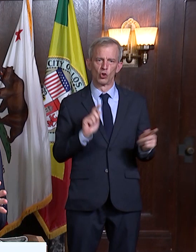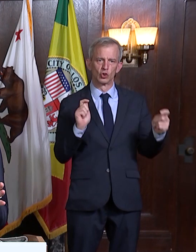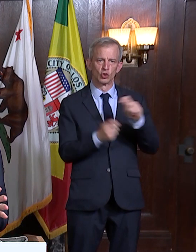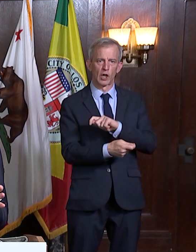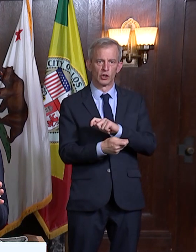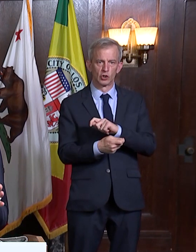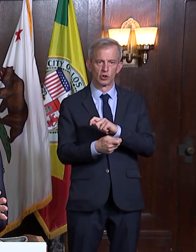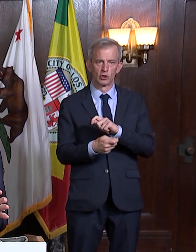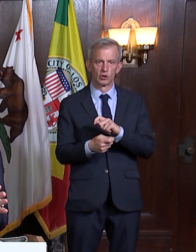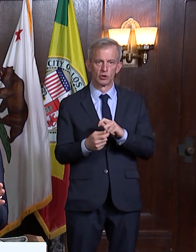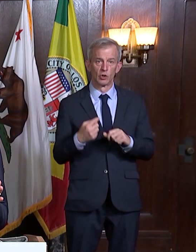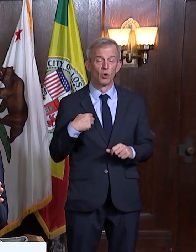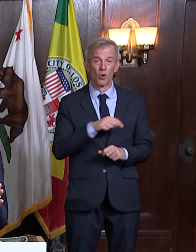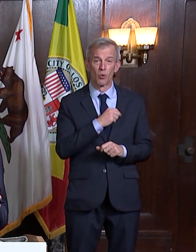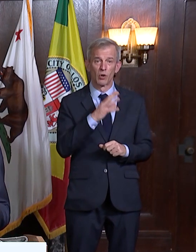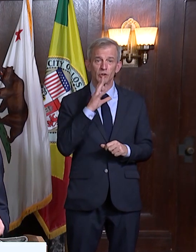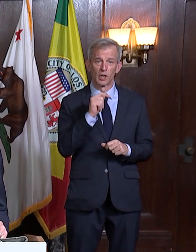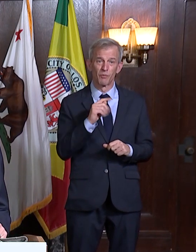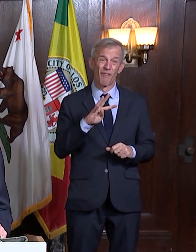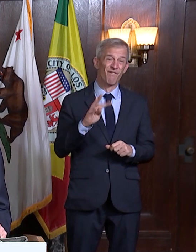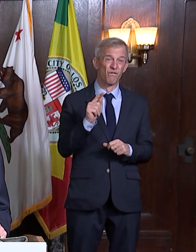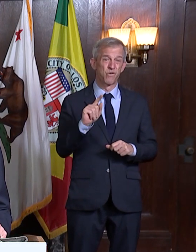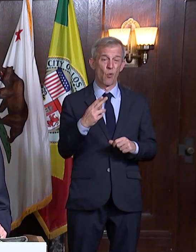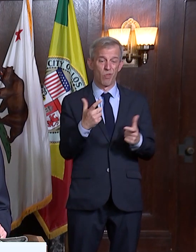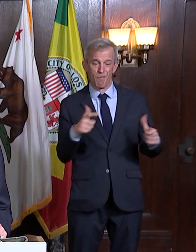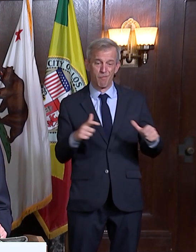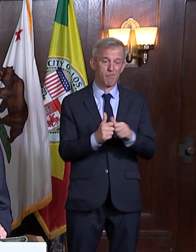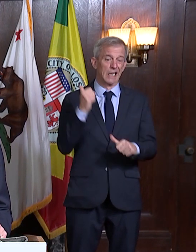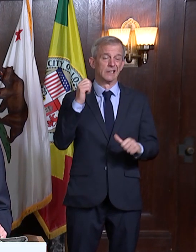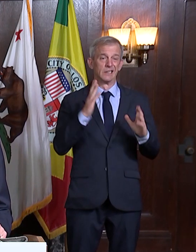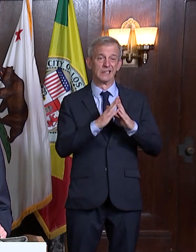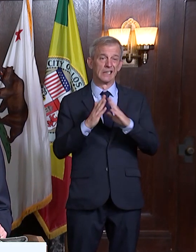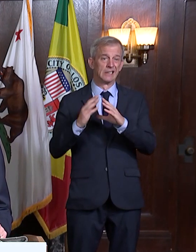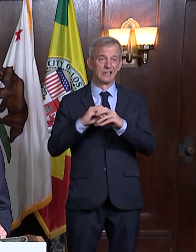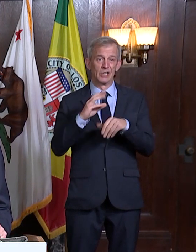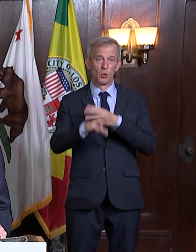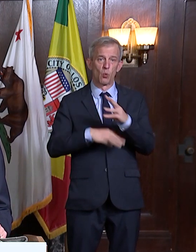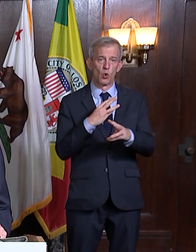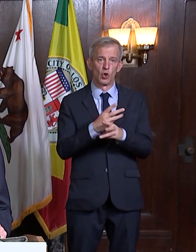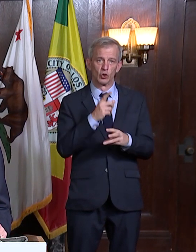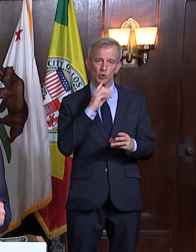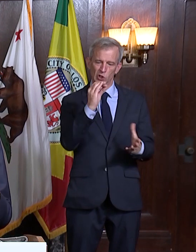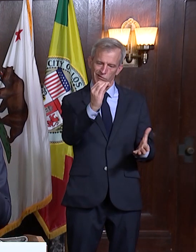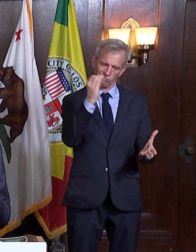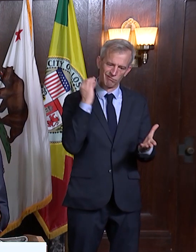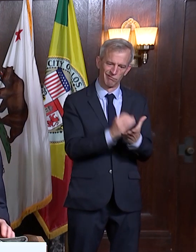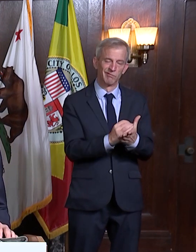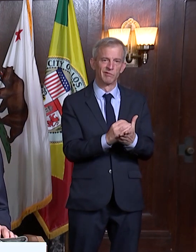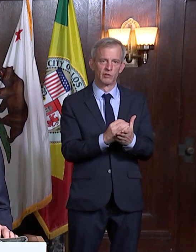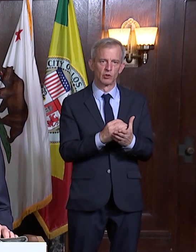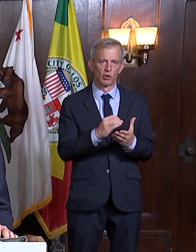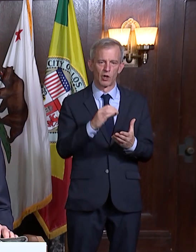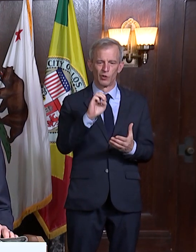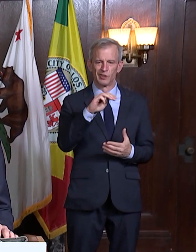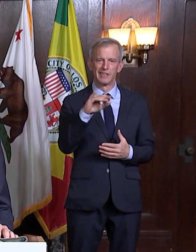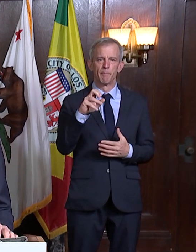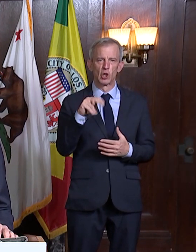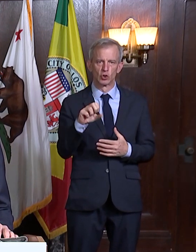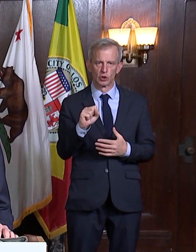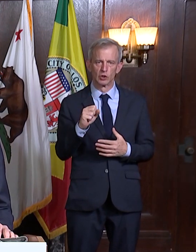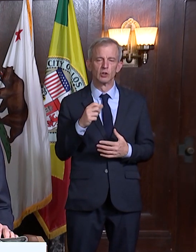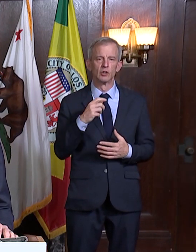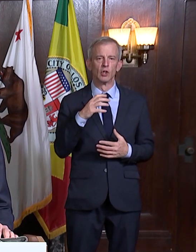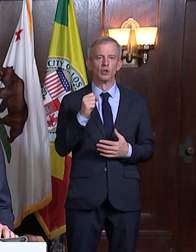as the fourth biggest emitter in this world, agreeing to zero out our emissions. So thank you to Los Angeles for leading and our